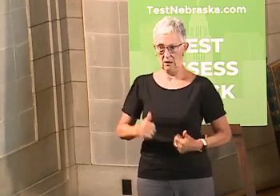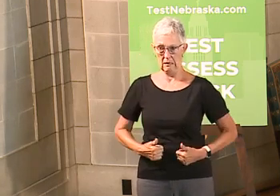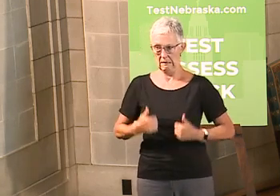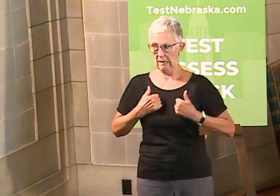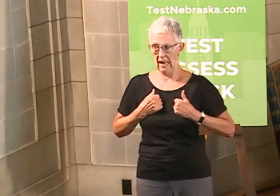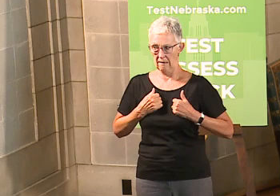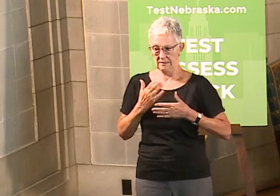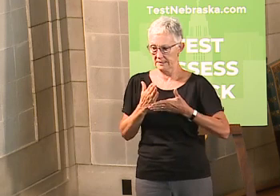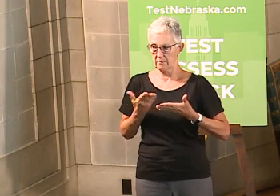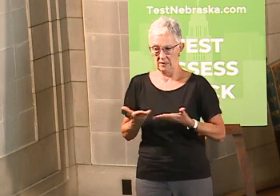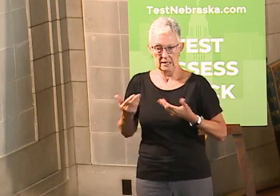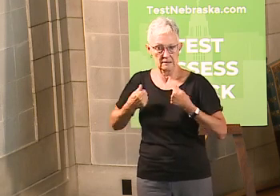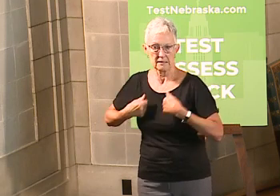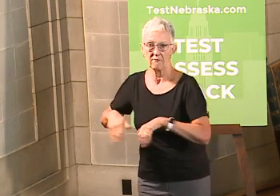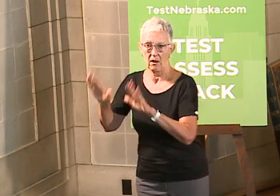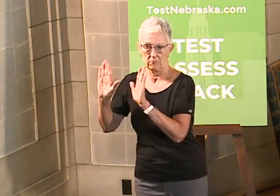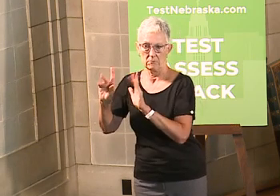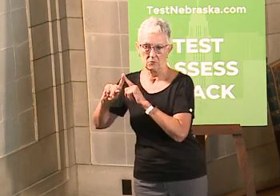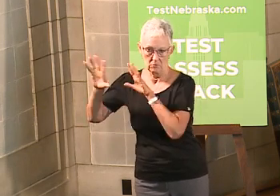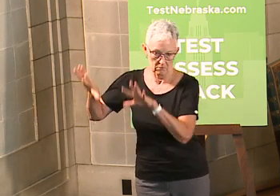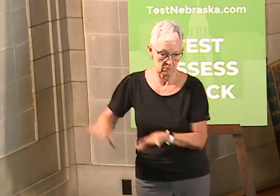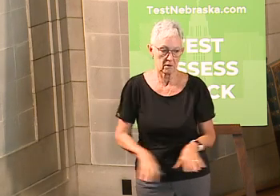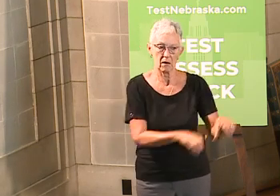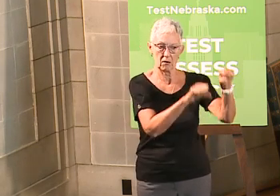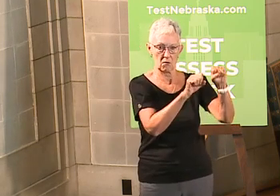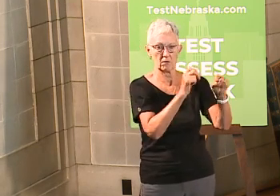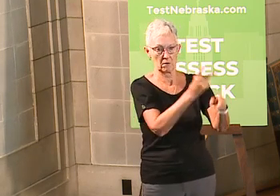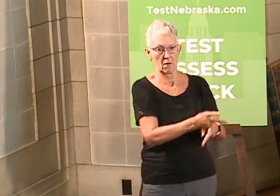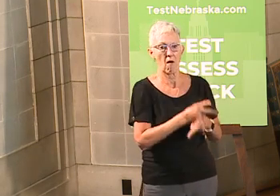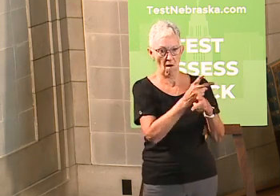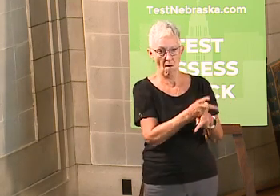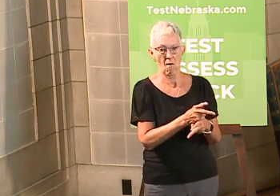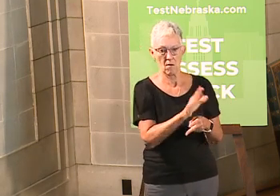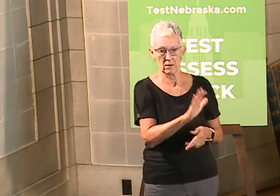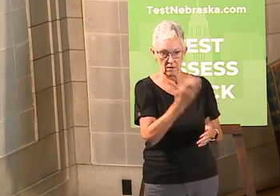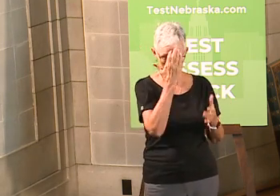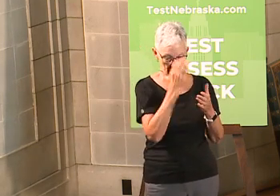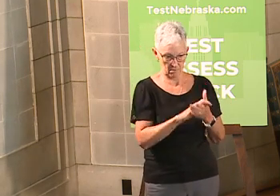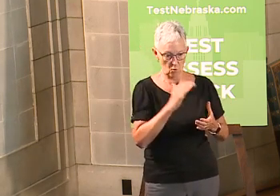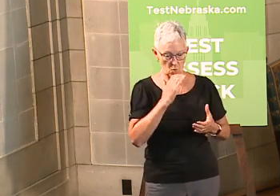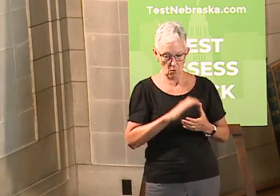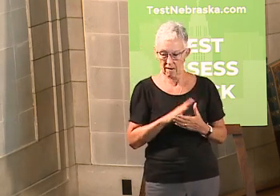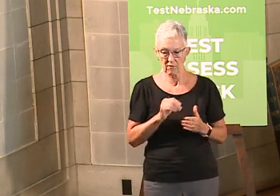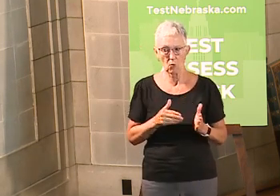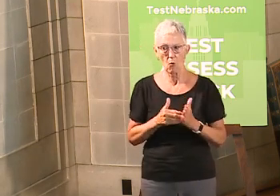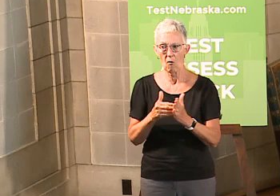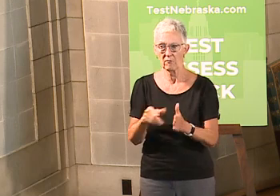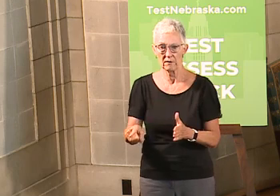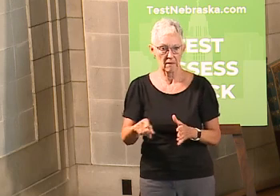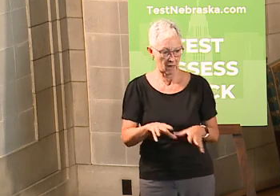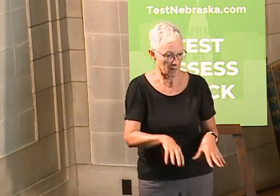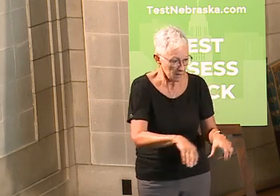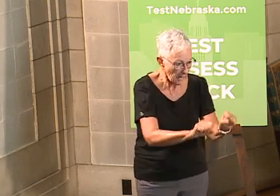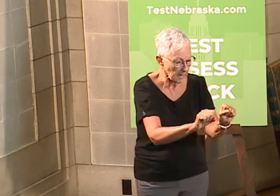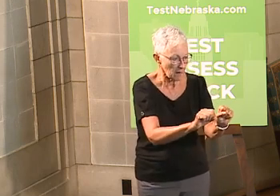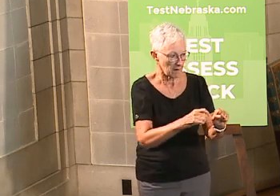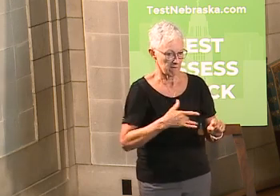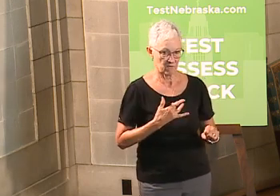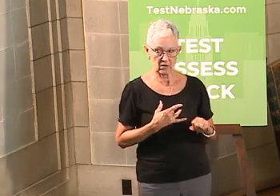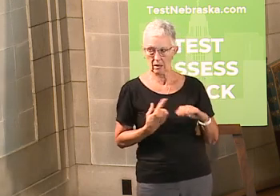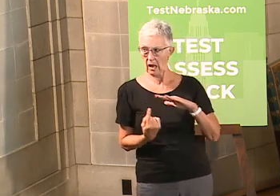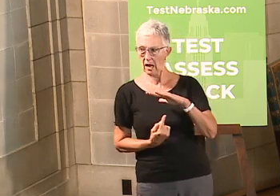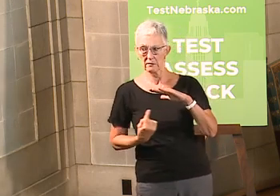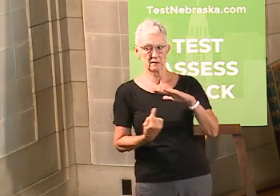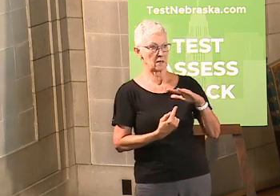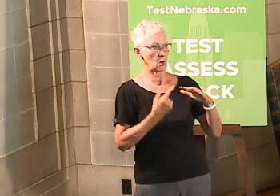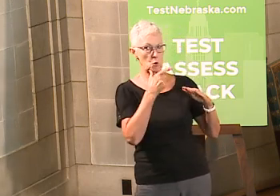most cases, caregivers begin this journey in total isolation without any support. At the